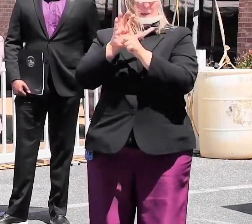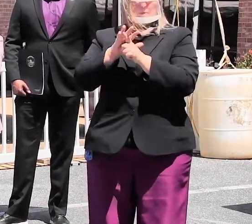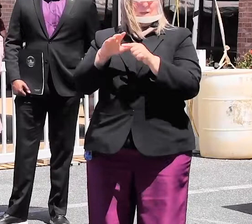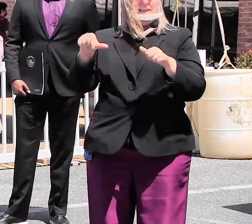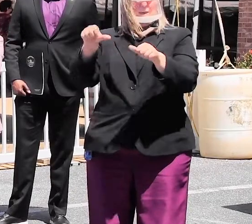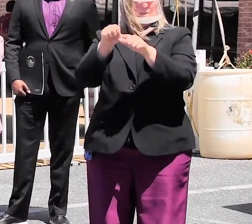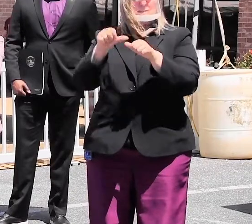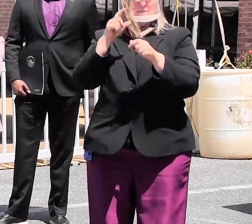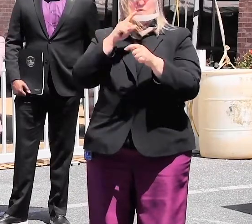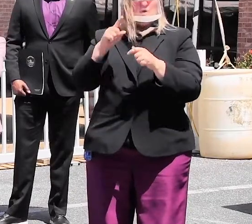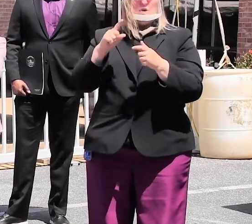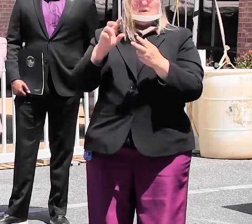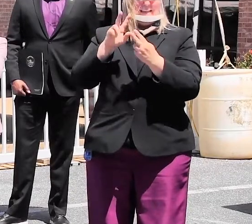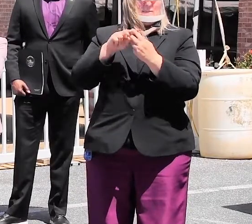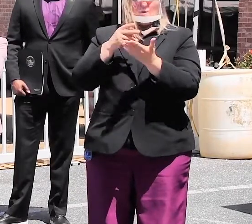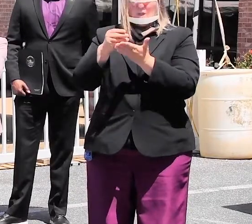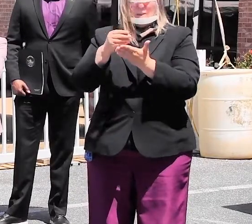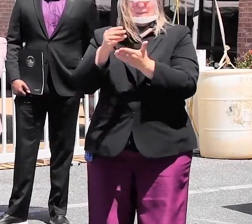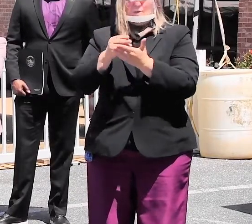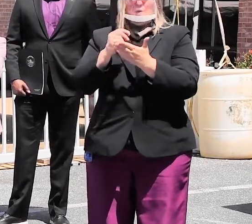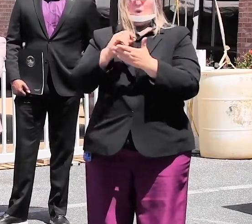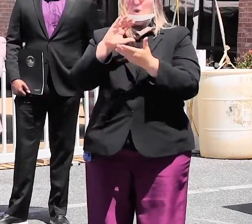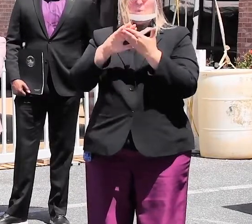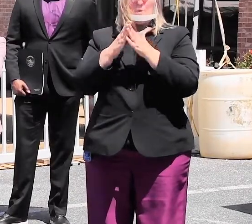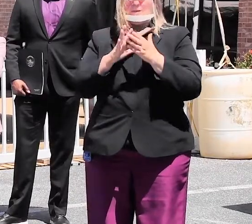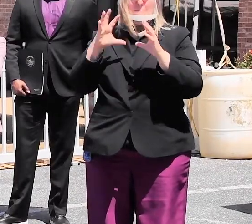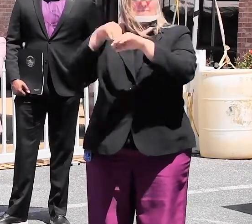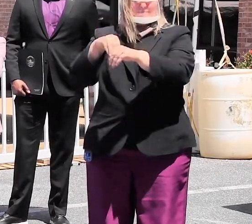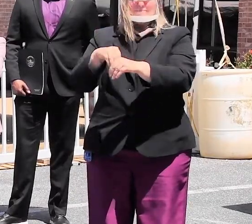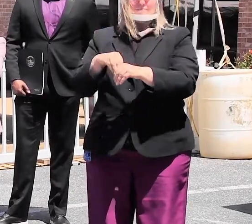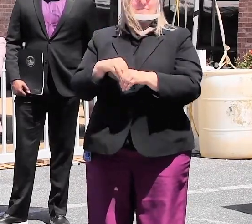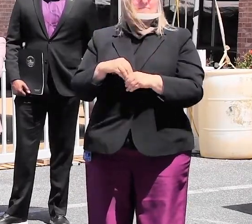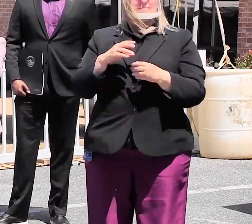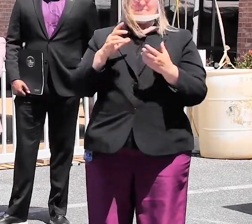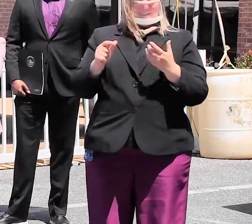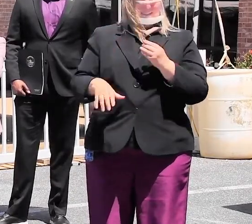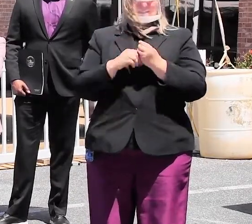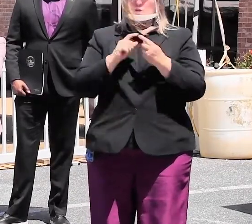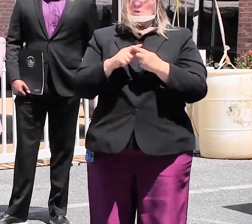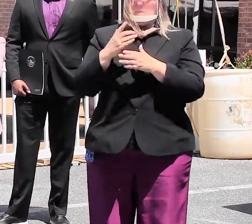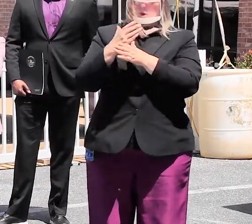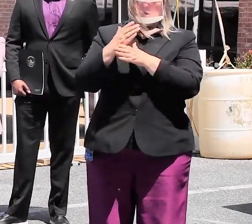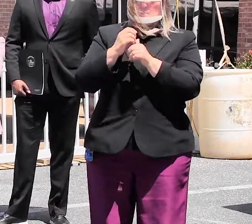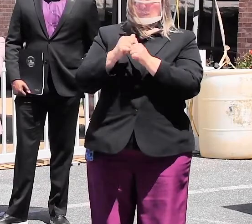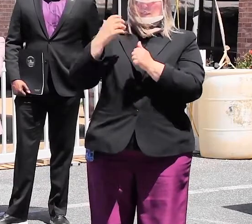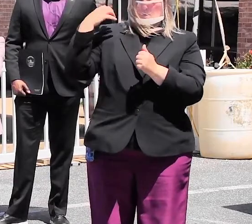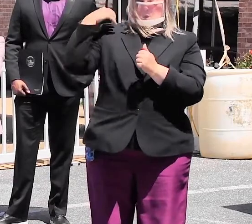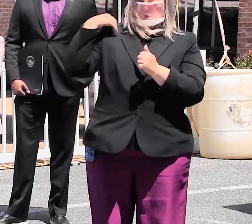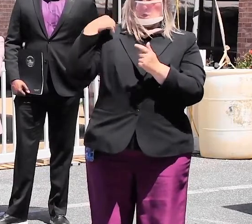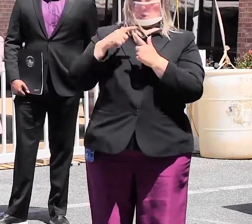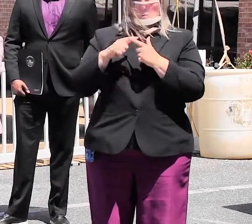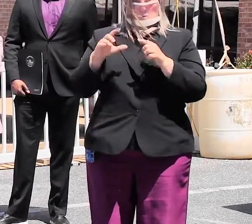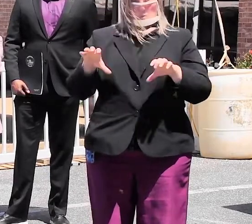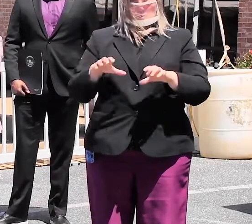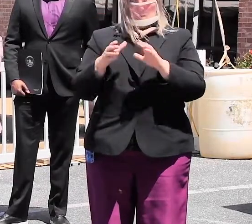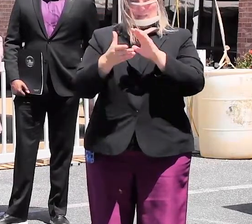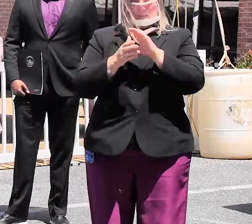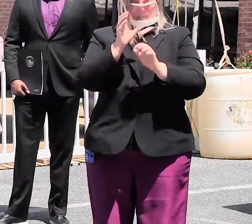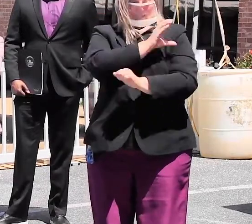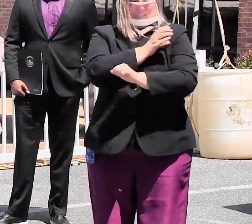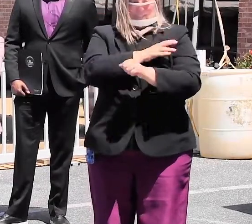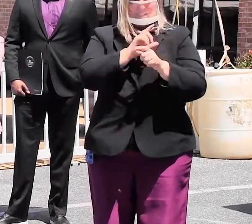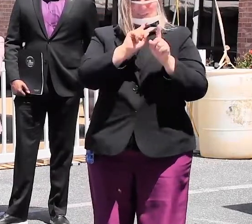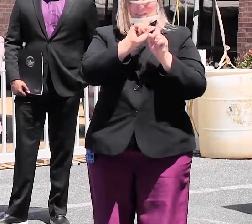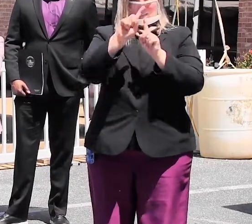areas for shopping or community engagement. In addition to partnering with employers to conduct clinics at a variety of